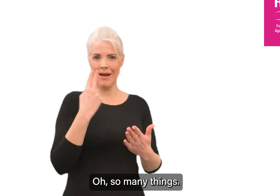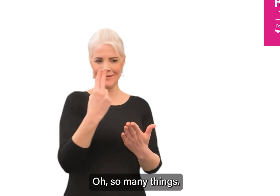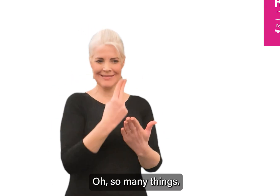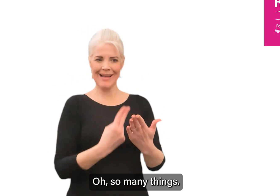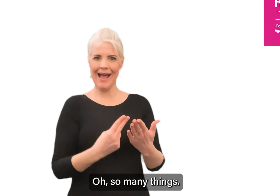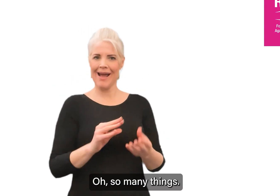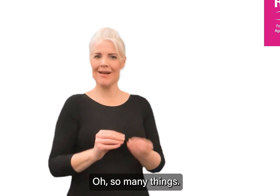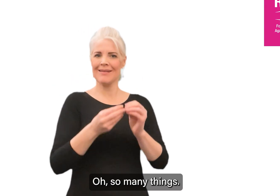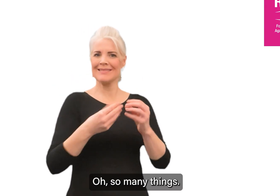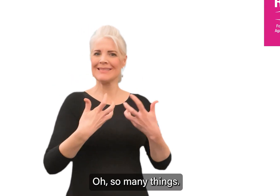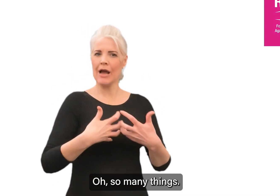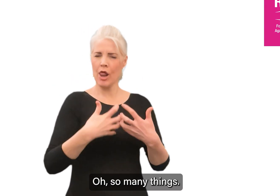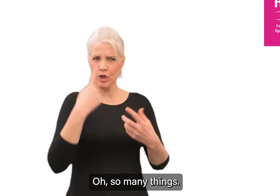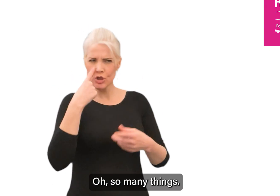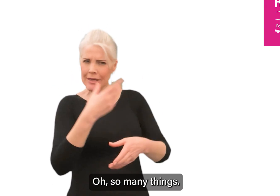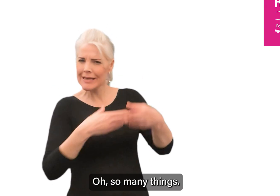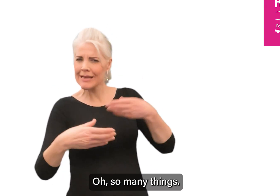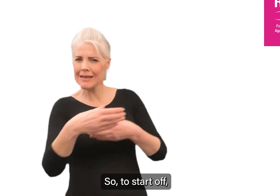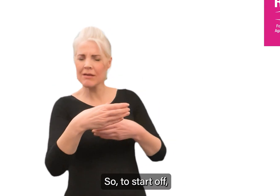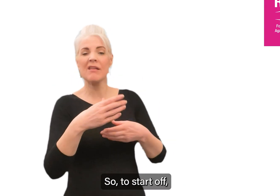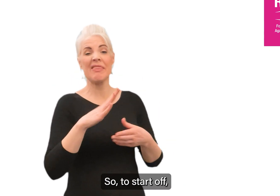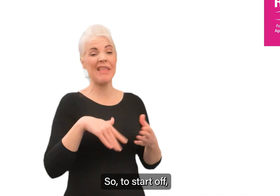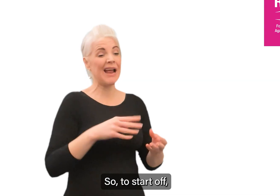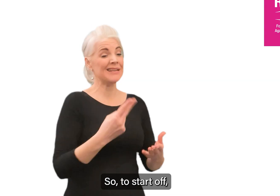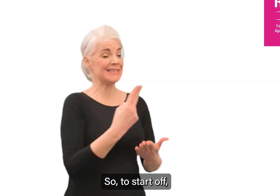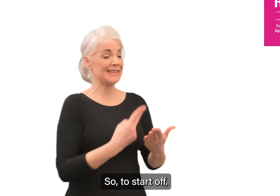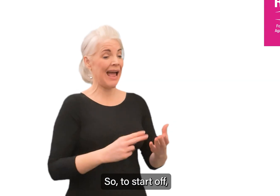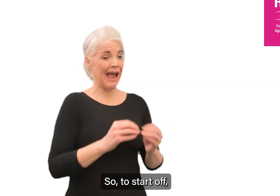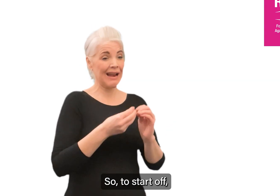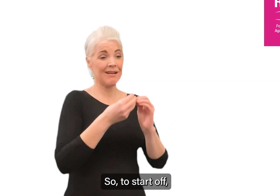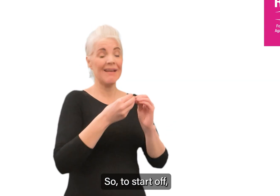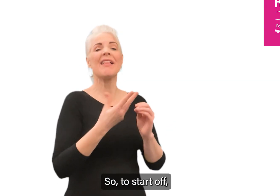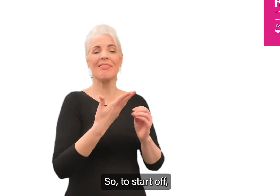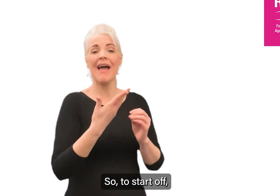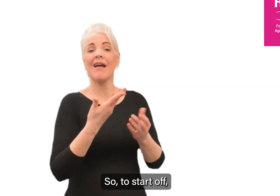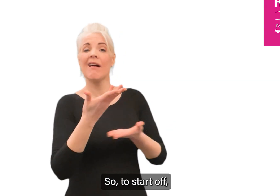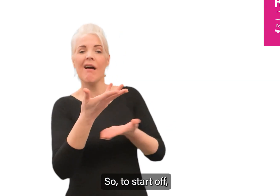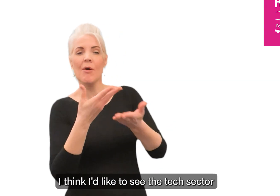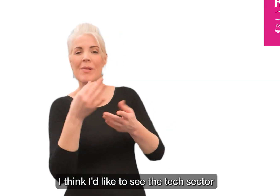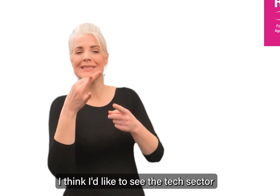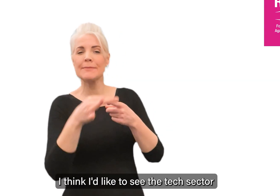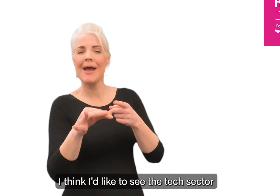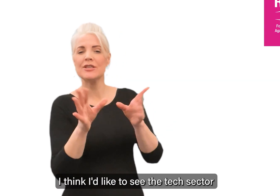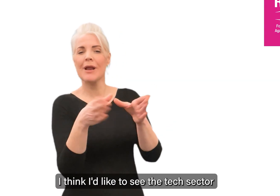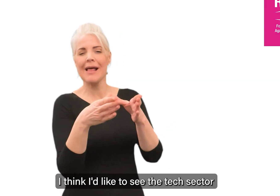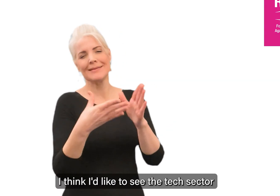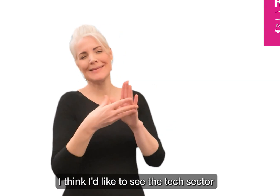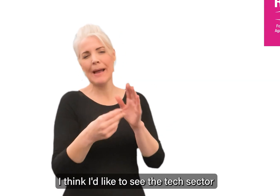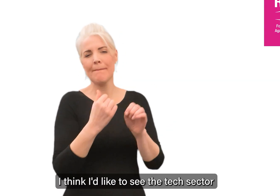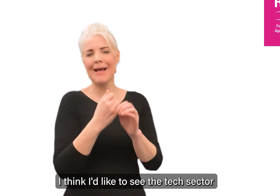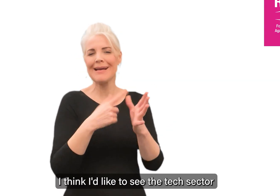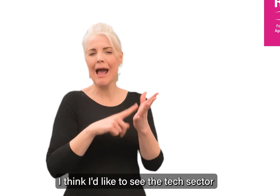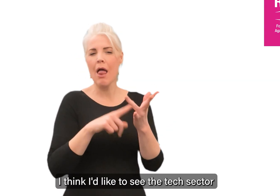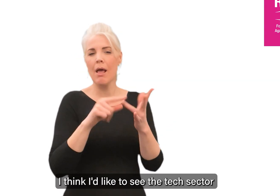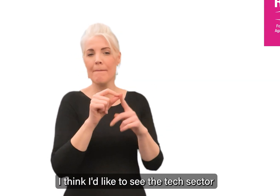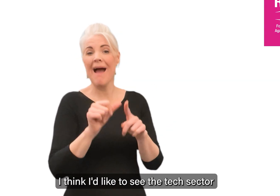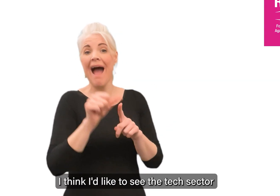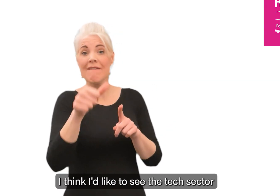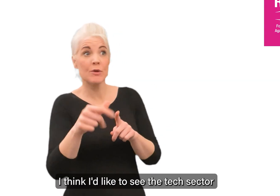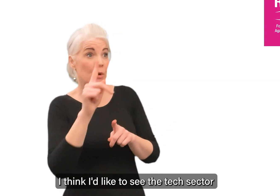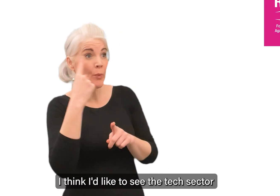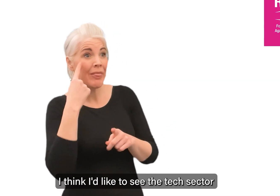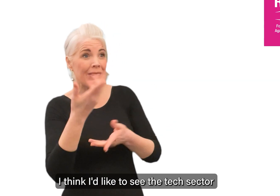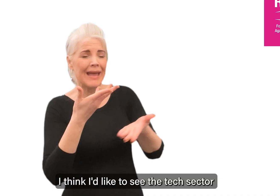Oh, so many things. So to start off, I think I'd like to see the